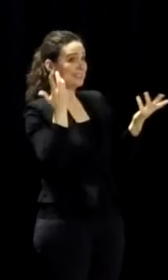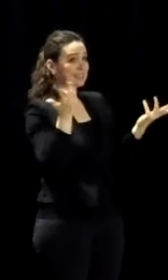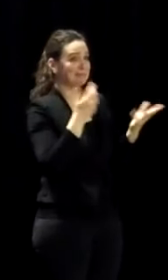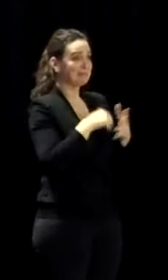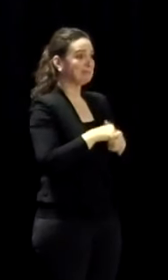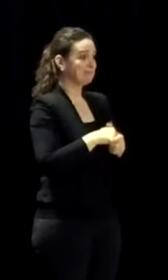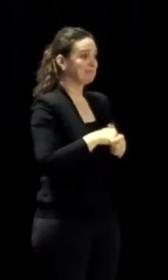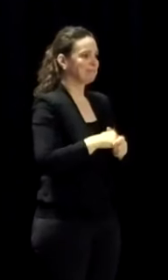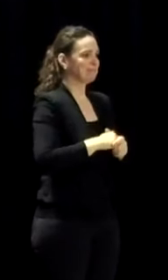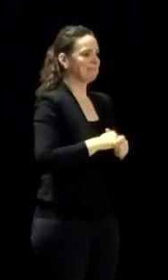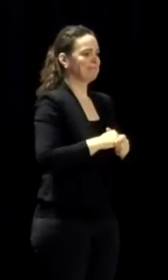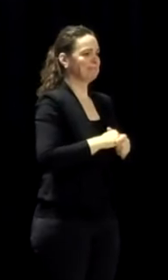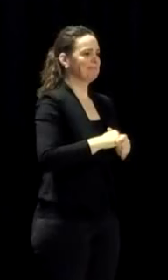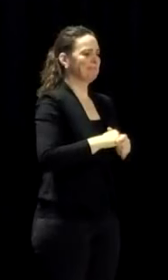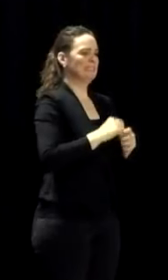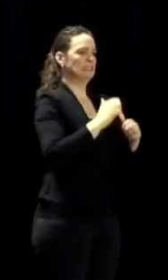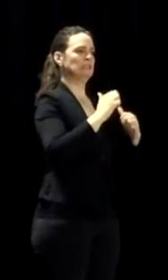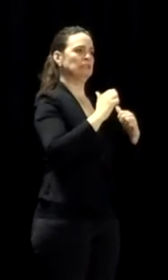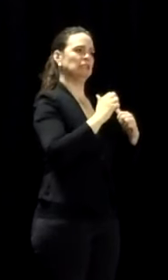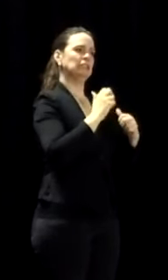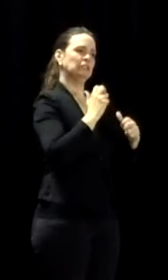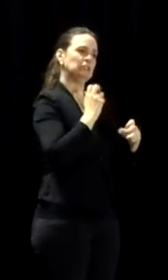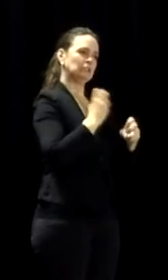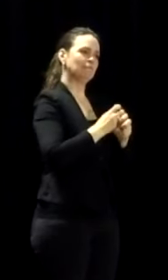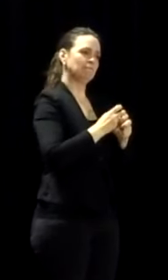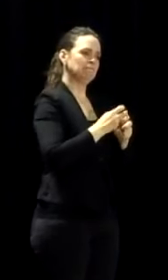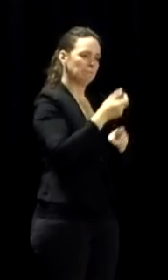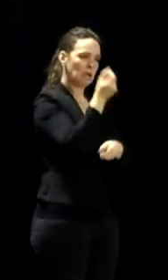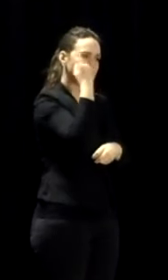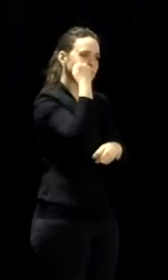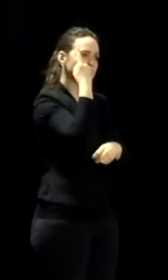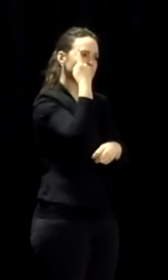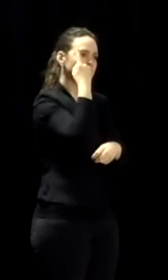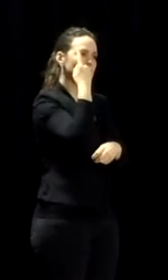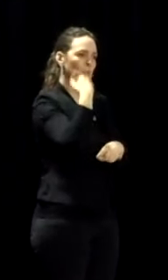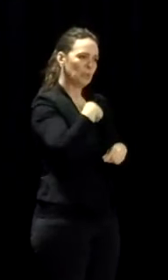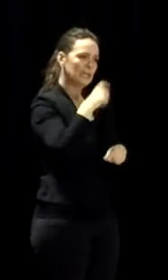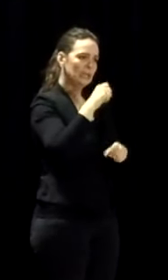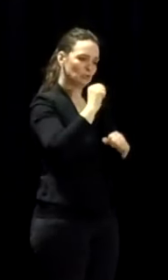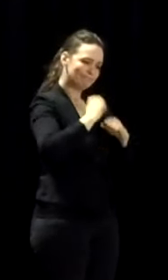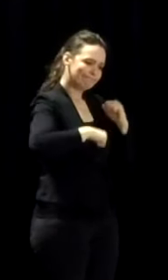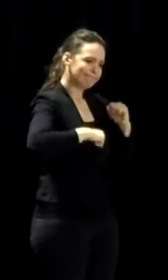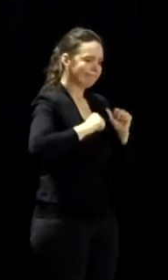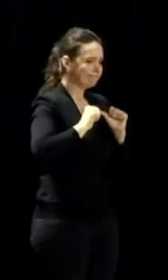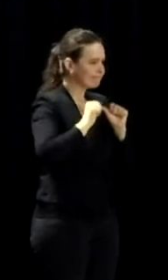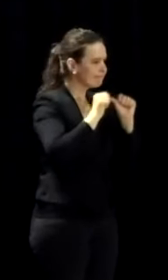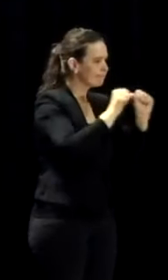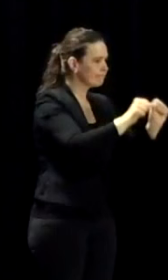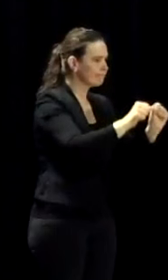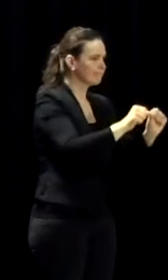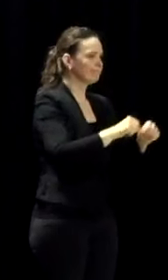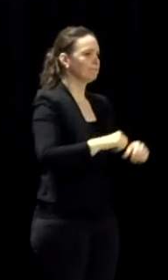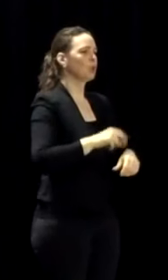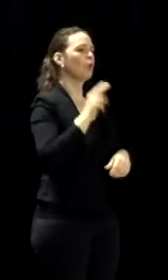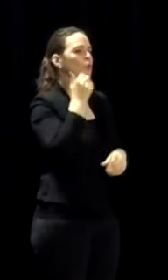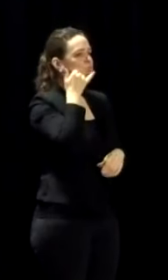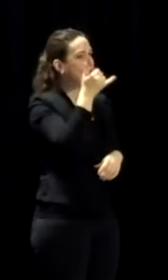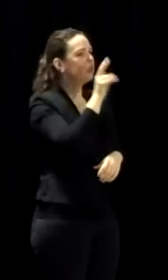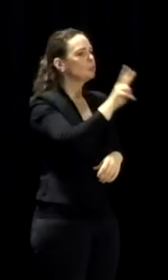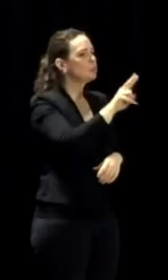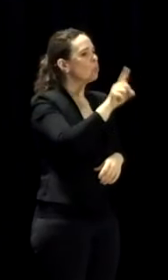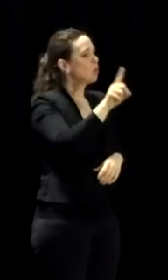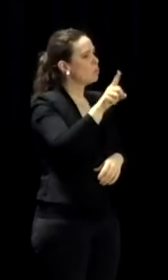is tough, and we're getting through it pretty good, folks. So again, 211, it's there for us if you need it.